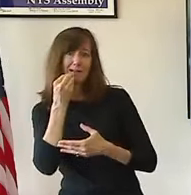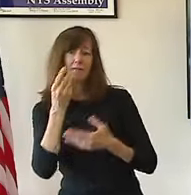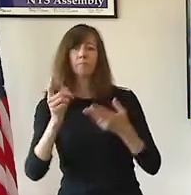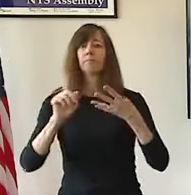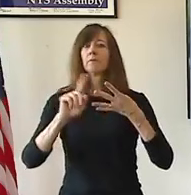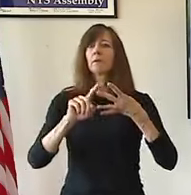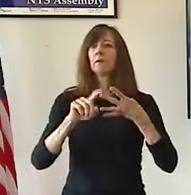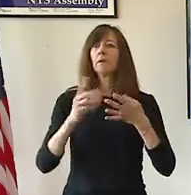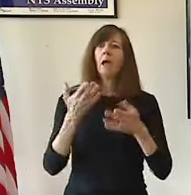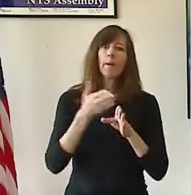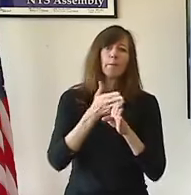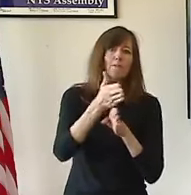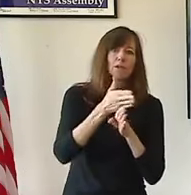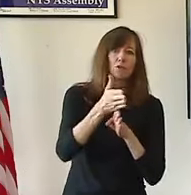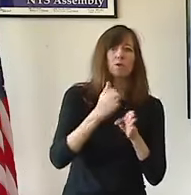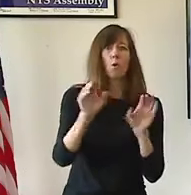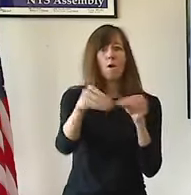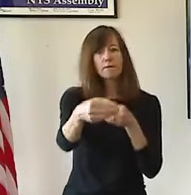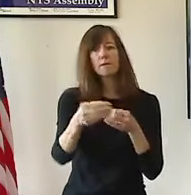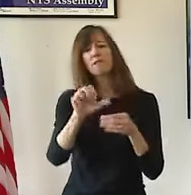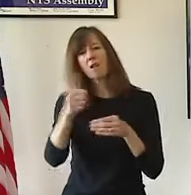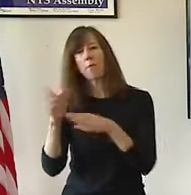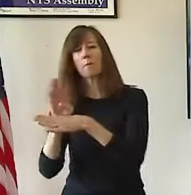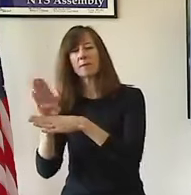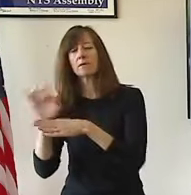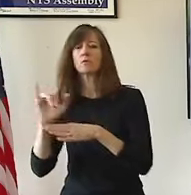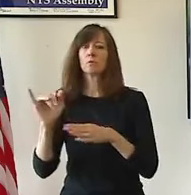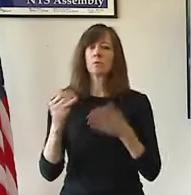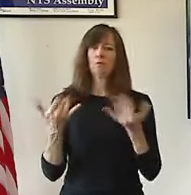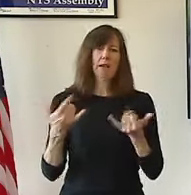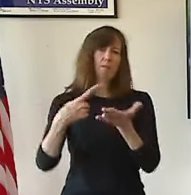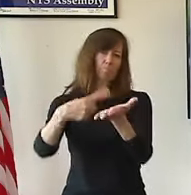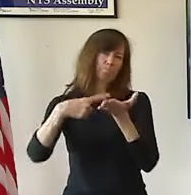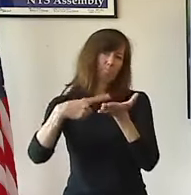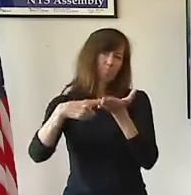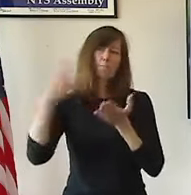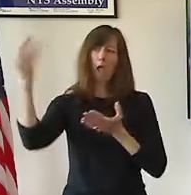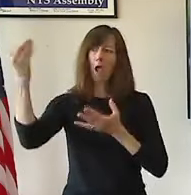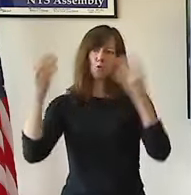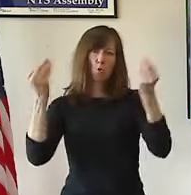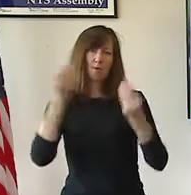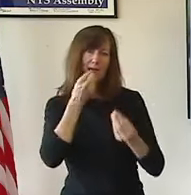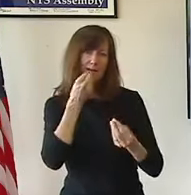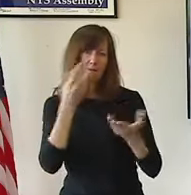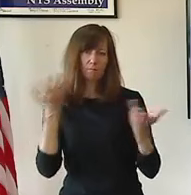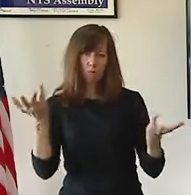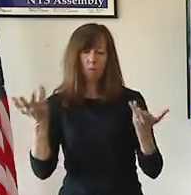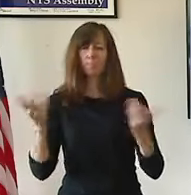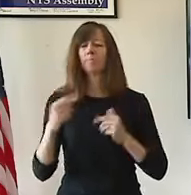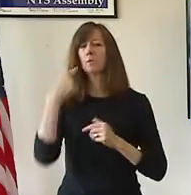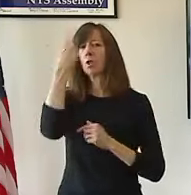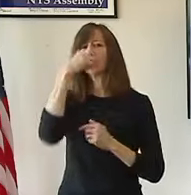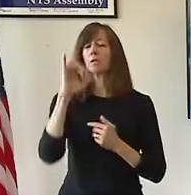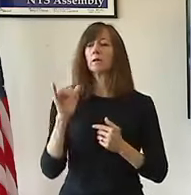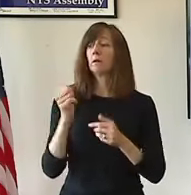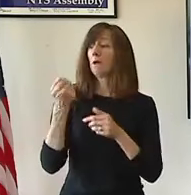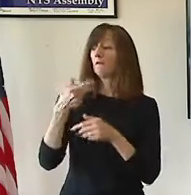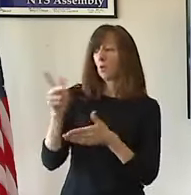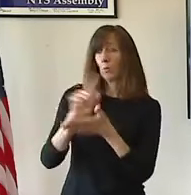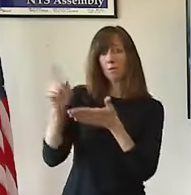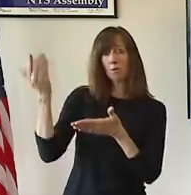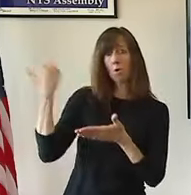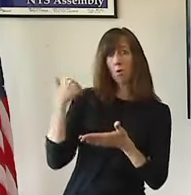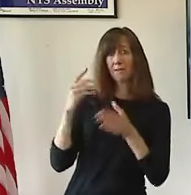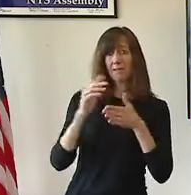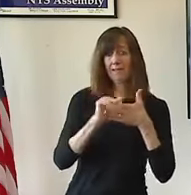other businesses. But let's talk a little bit about the outdoor dining as we can. Several weeks ago, the leaders in the Hudson